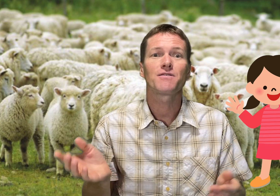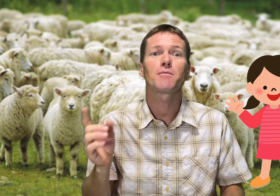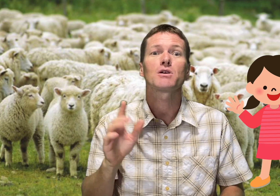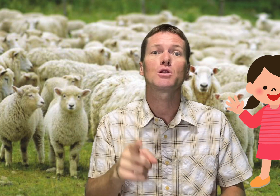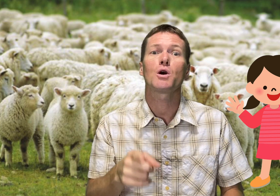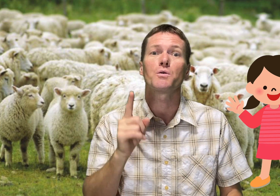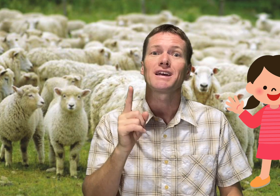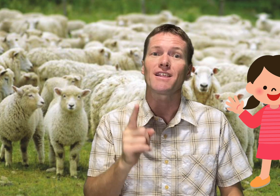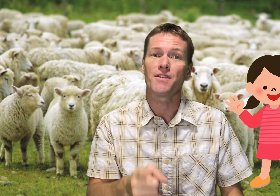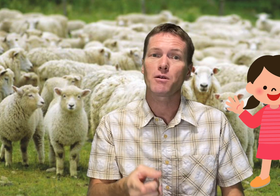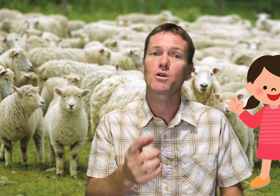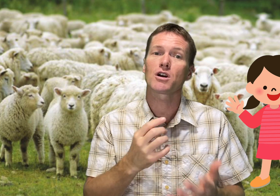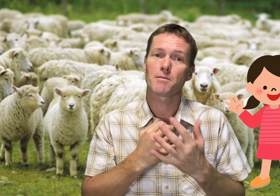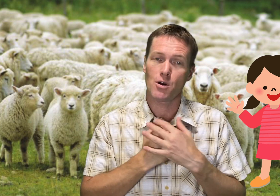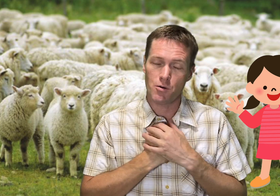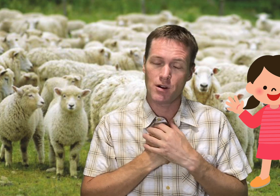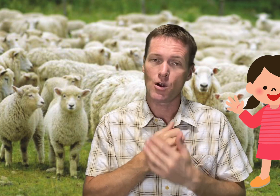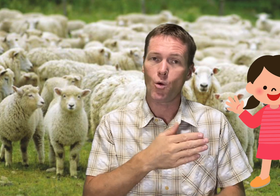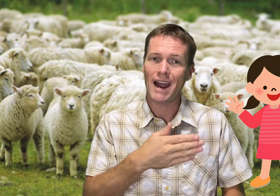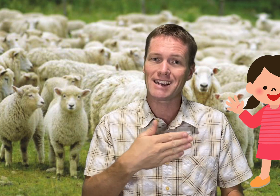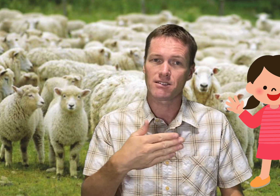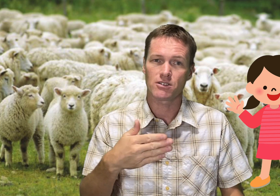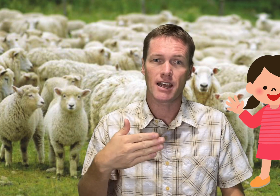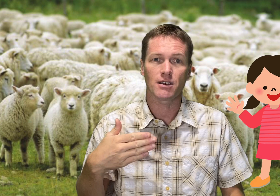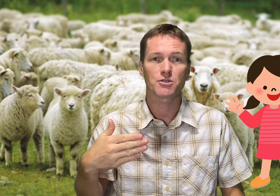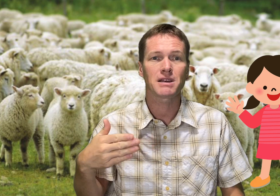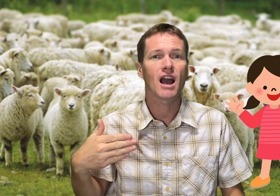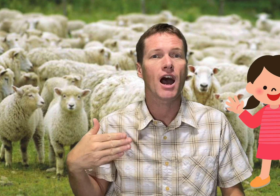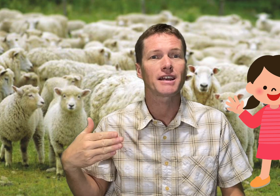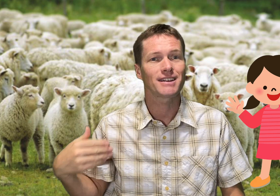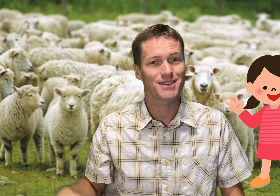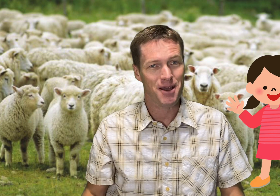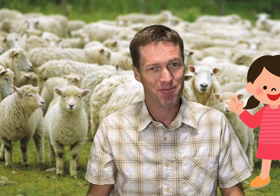alone, they will come home, wagging their tails behind them.